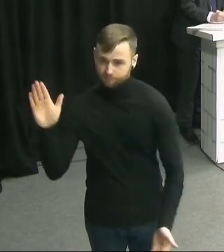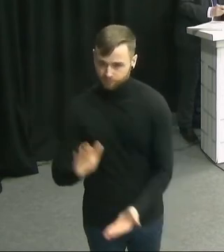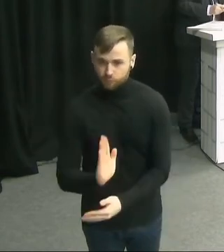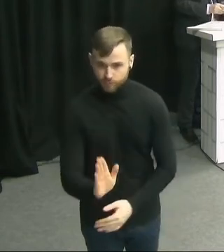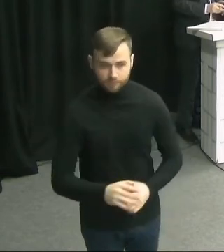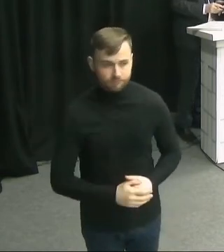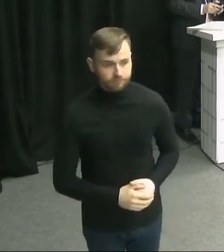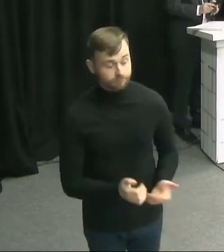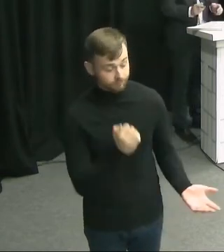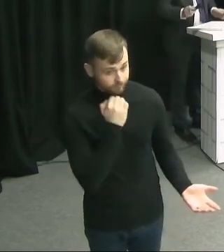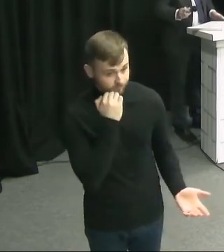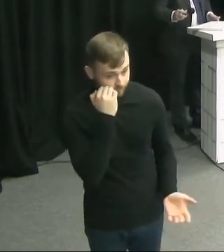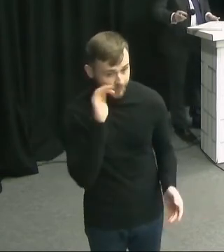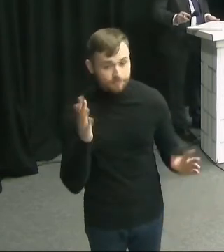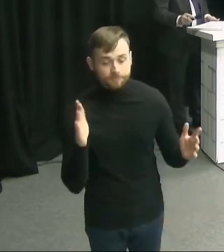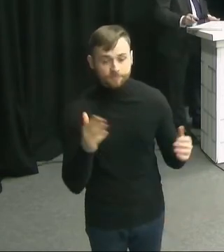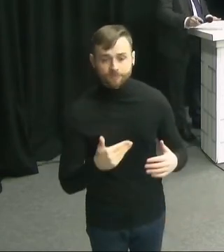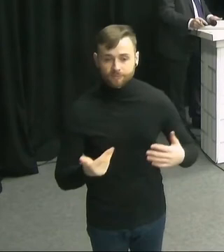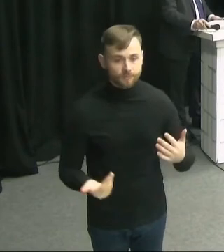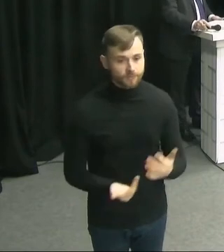Professor Rimutis,